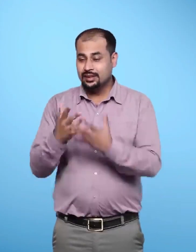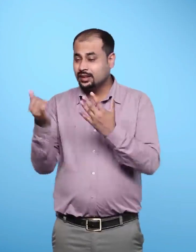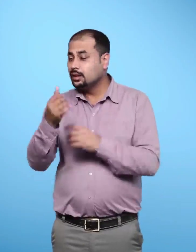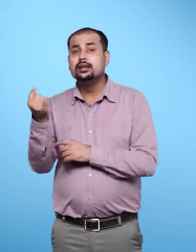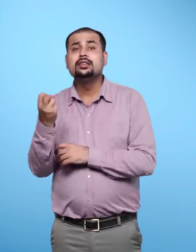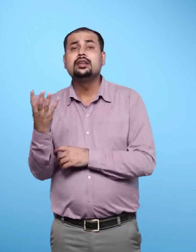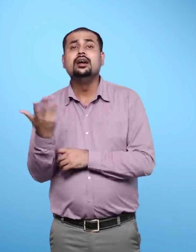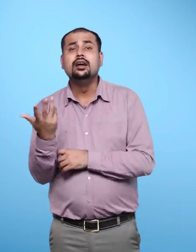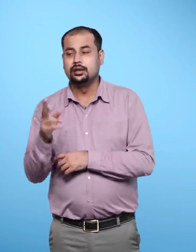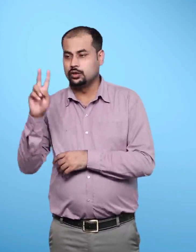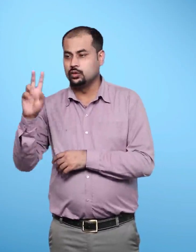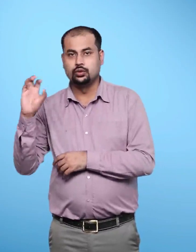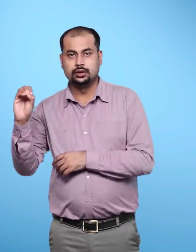Number of items 20.